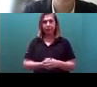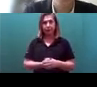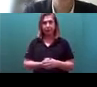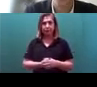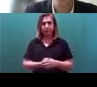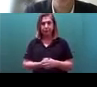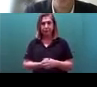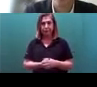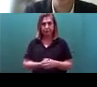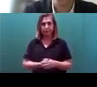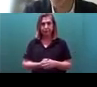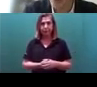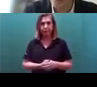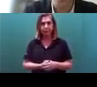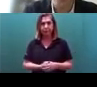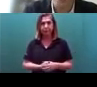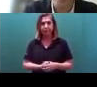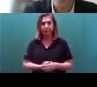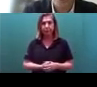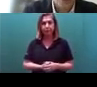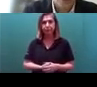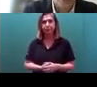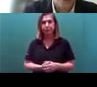of ensuring sustainable food to all